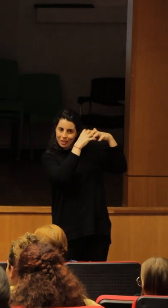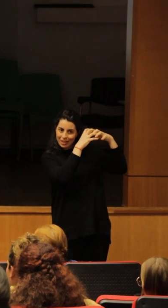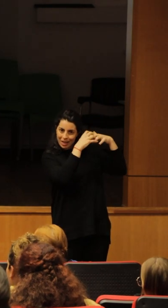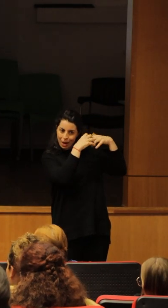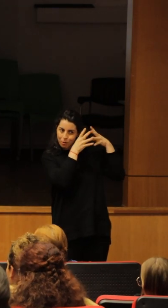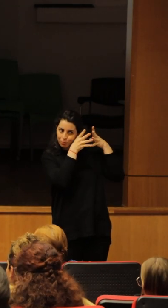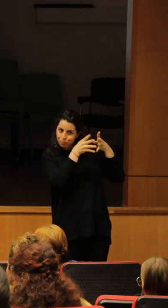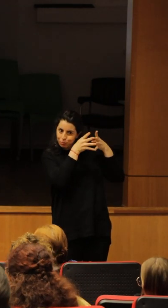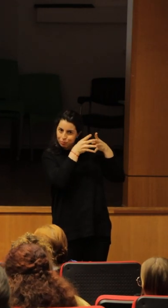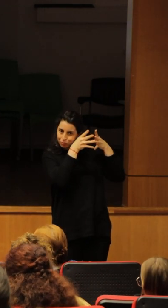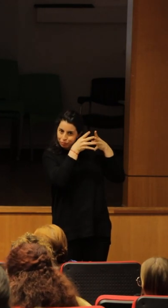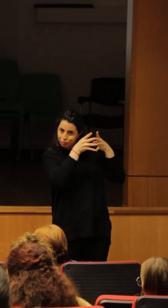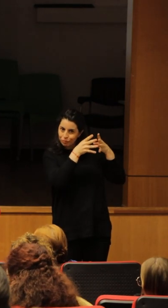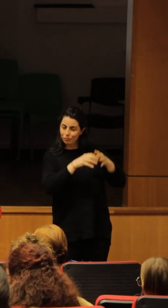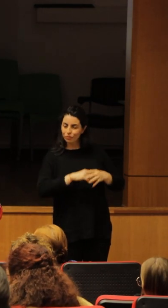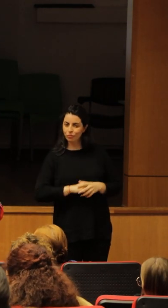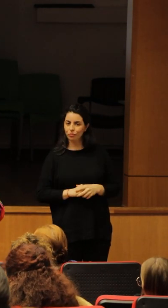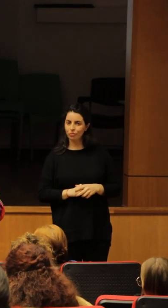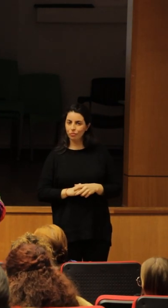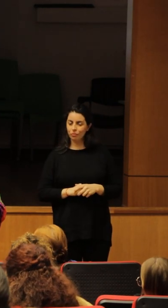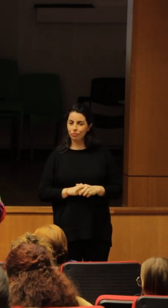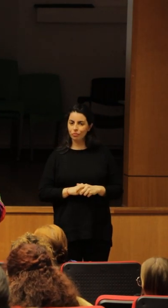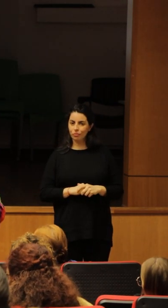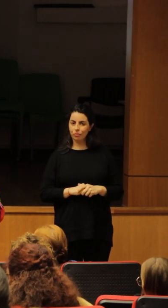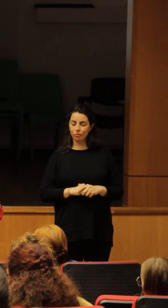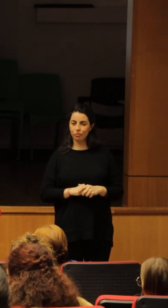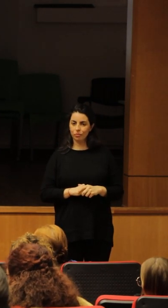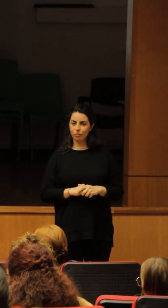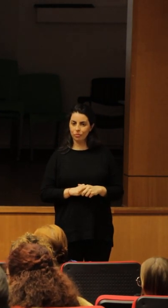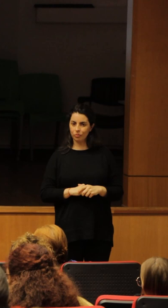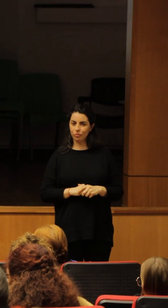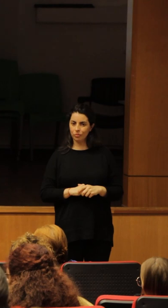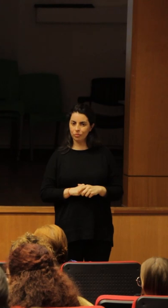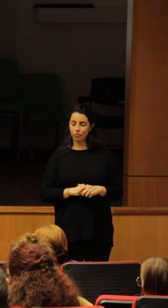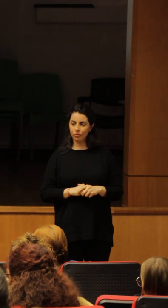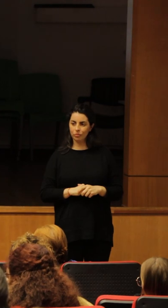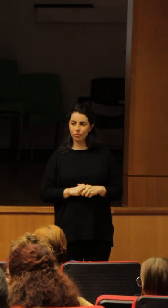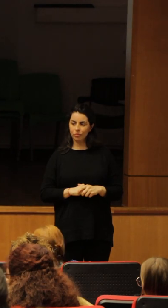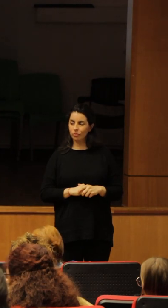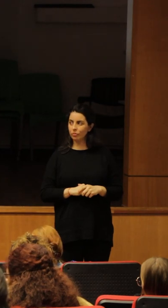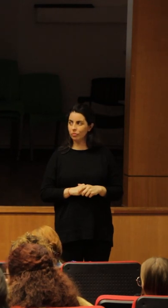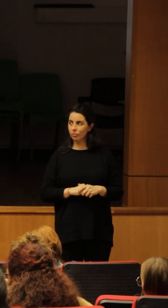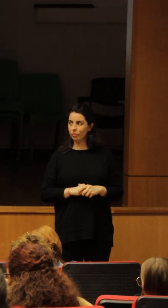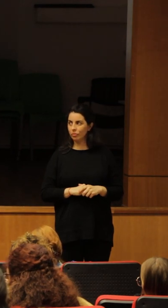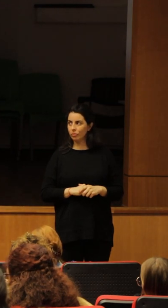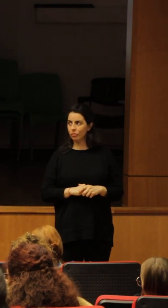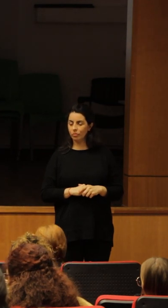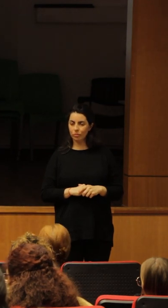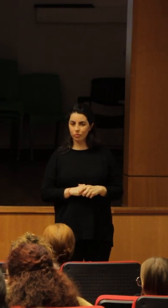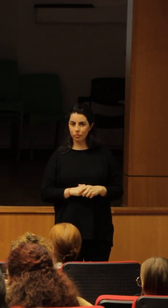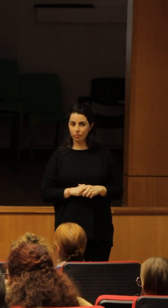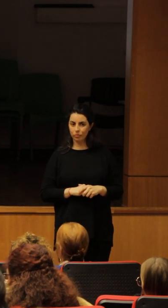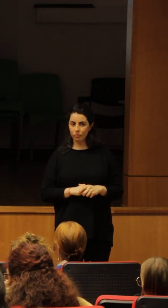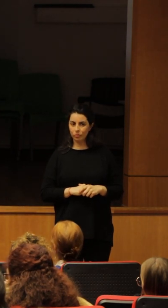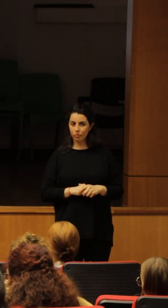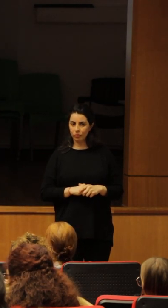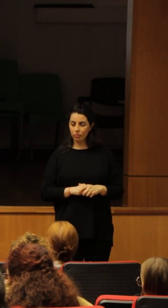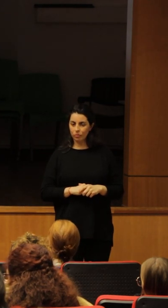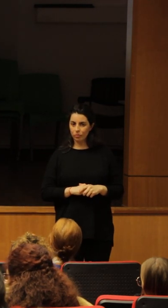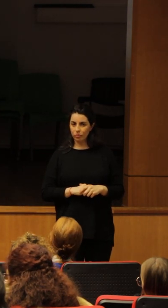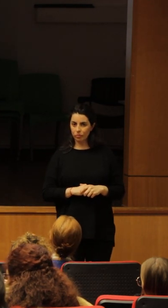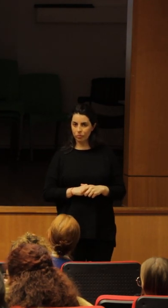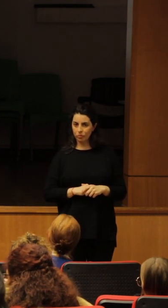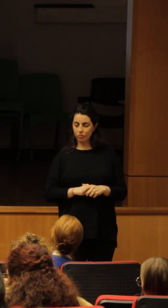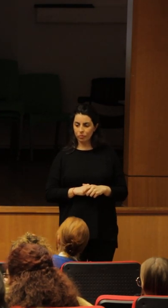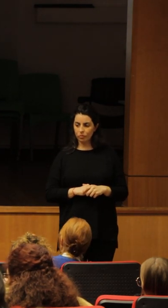of musculoskeletal, the motor words, or sensory related metaphors without